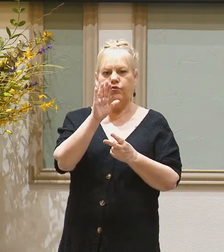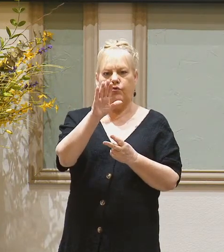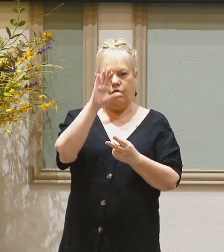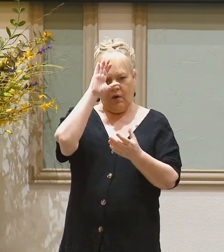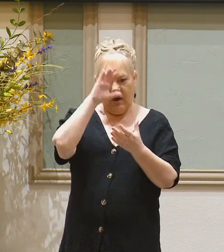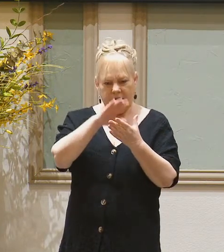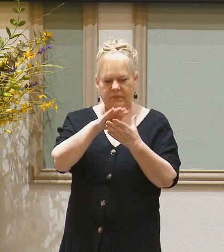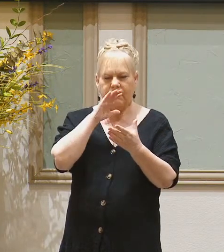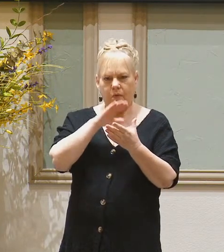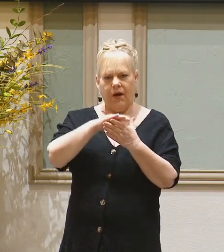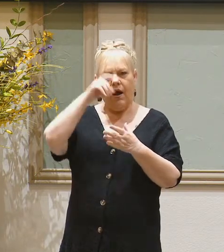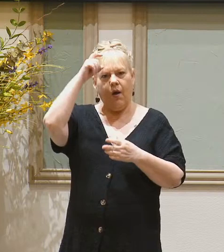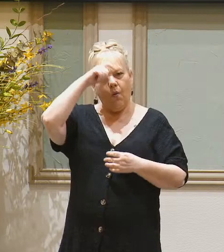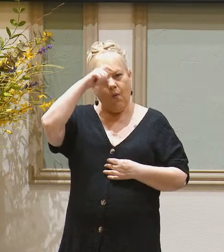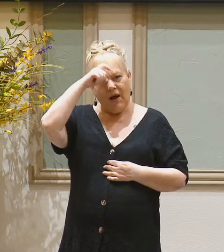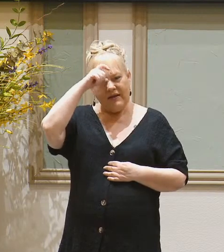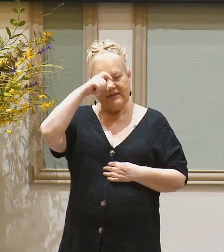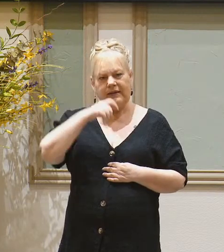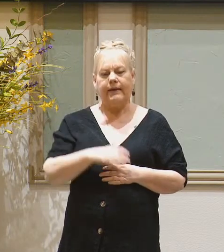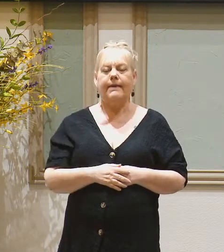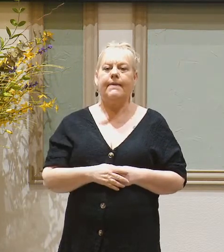spouse wisely.